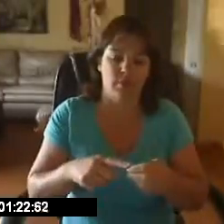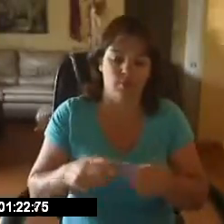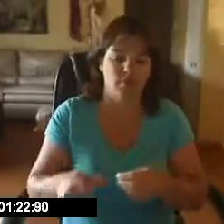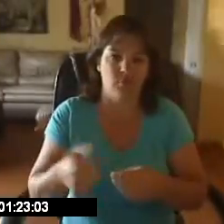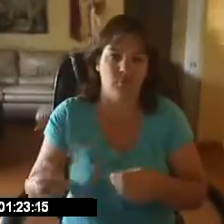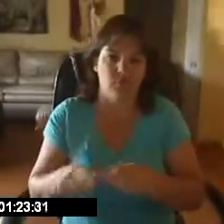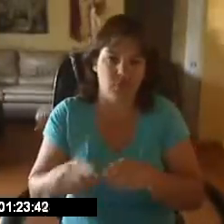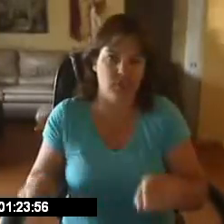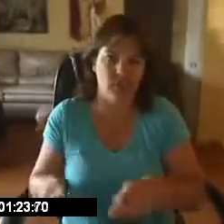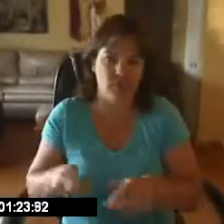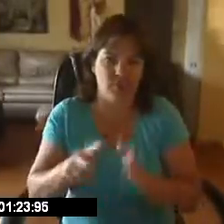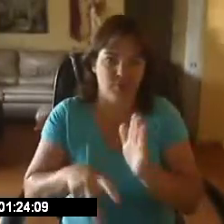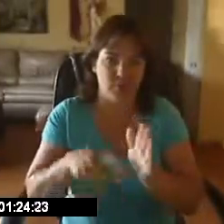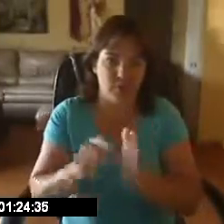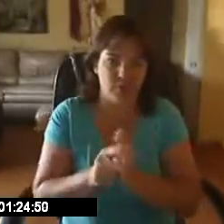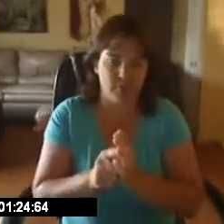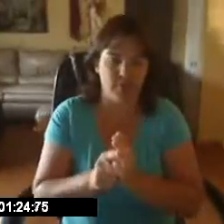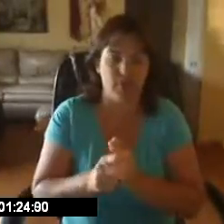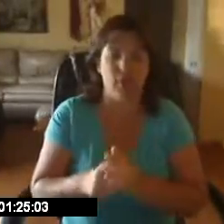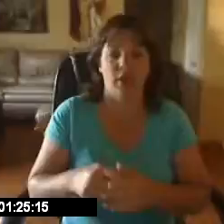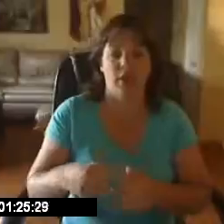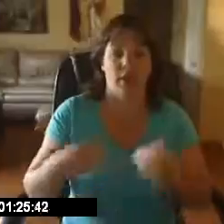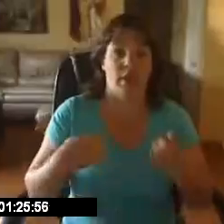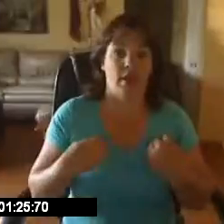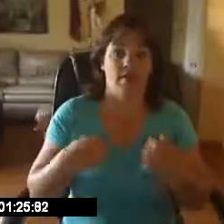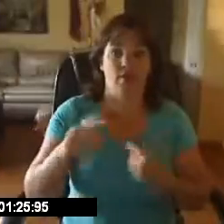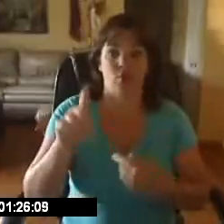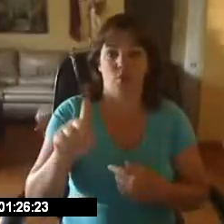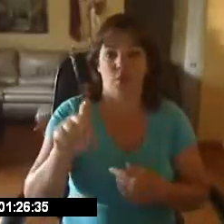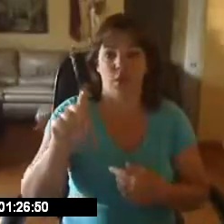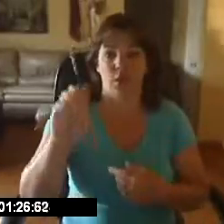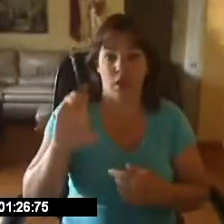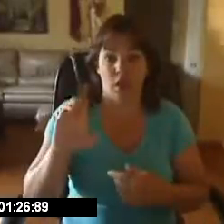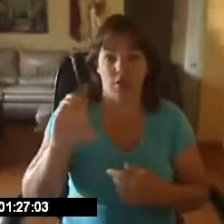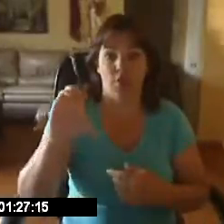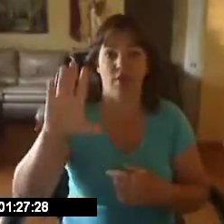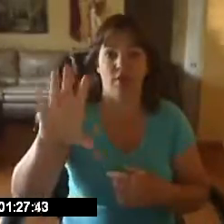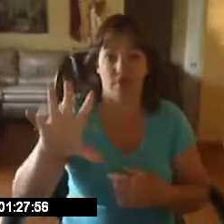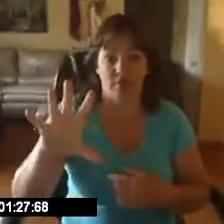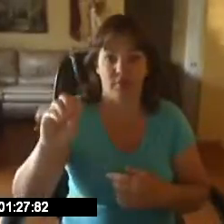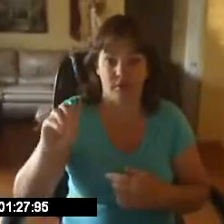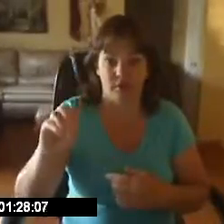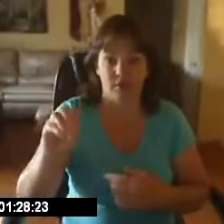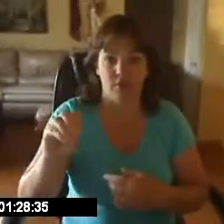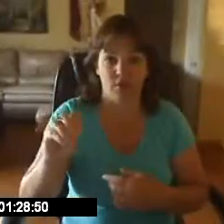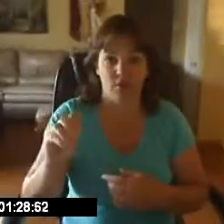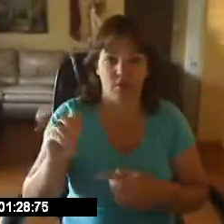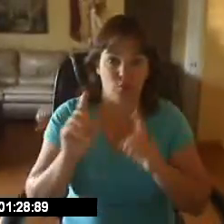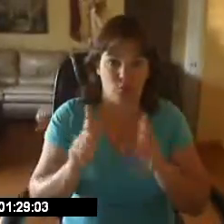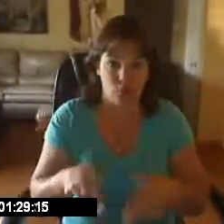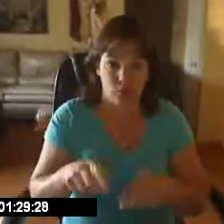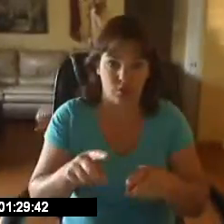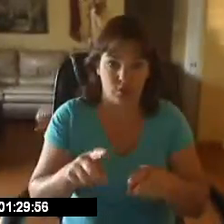is 150 questions that are going to test your knowledge of being an interpreter, the interpreting